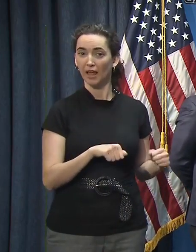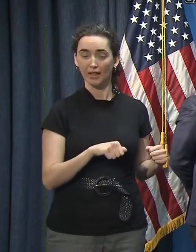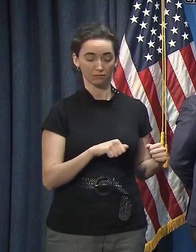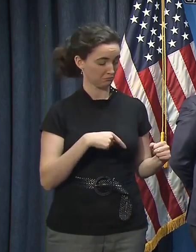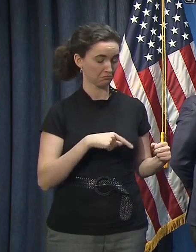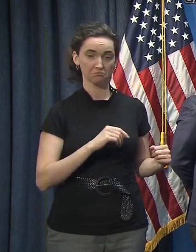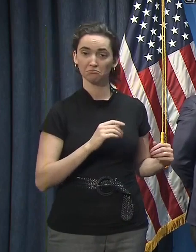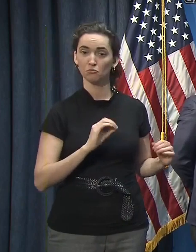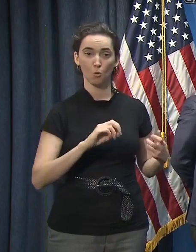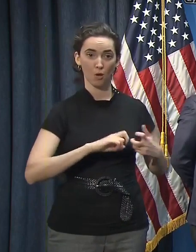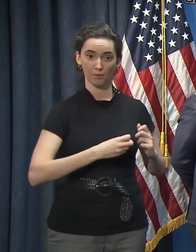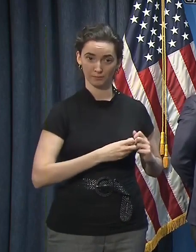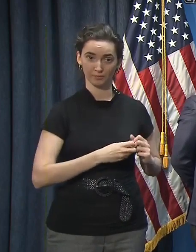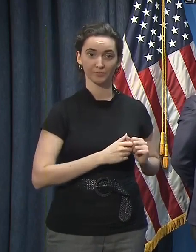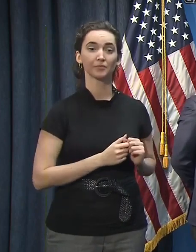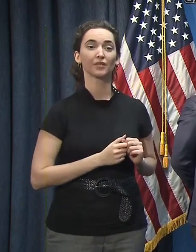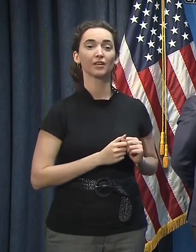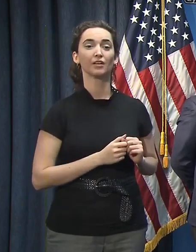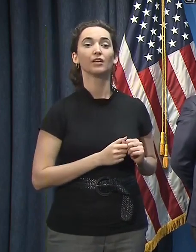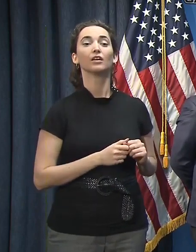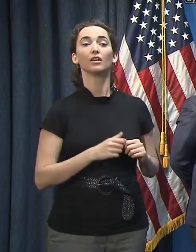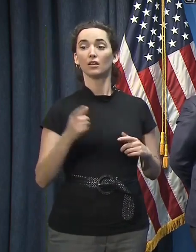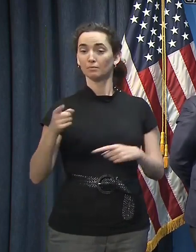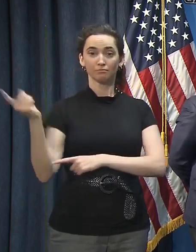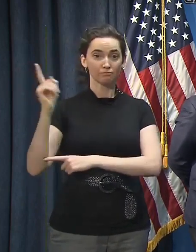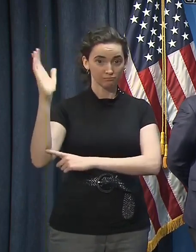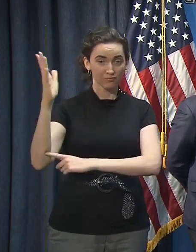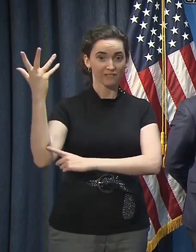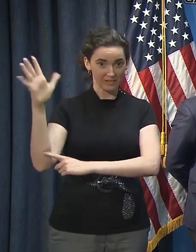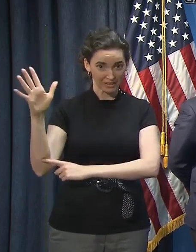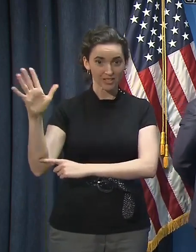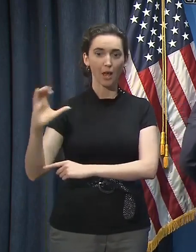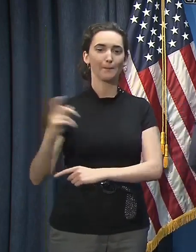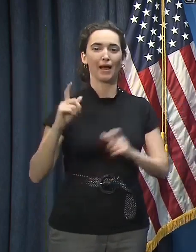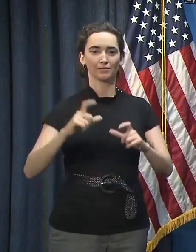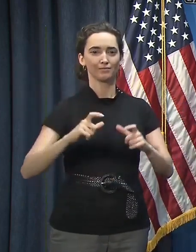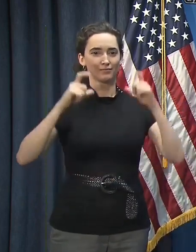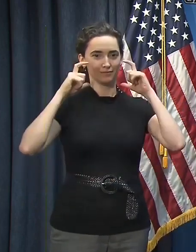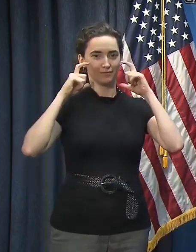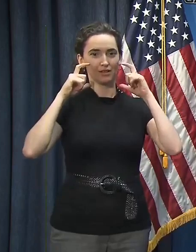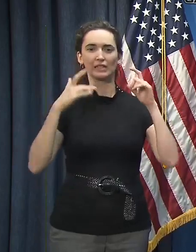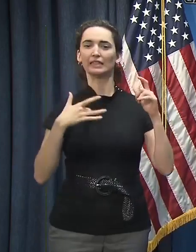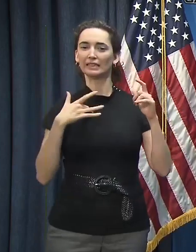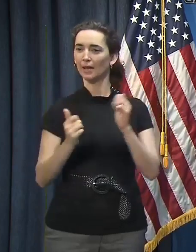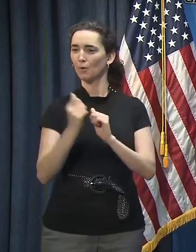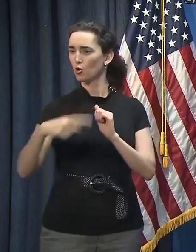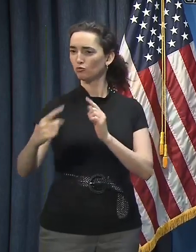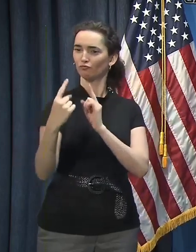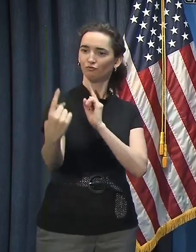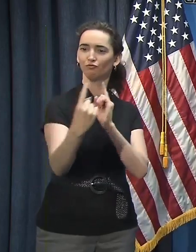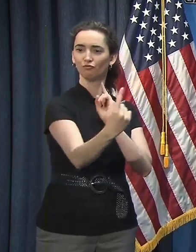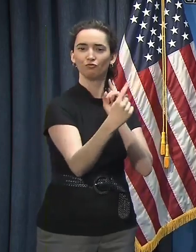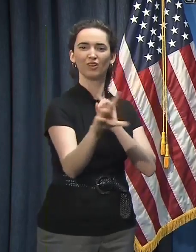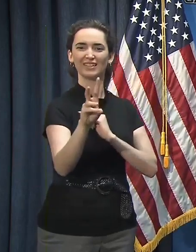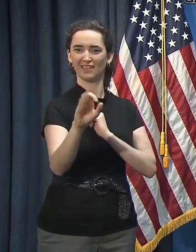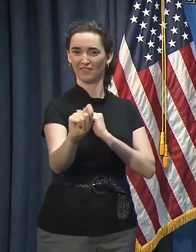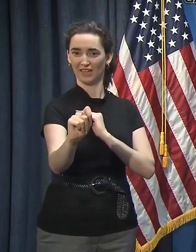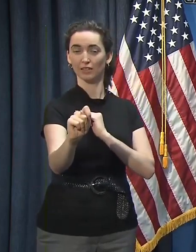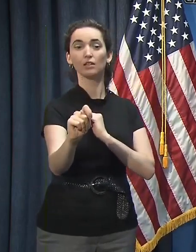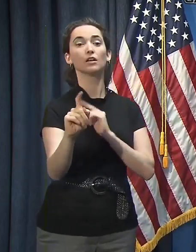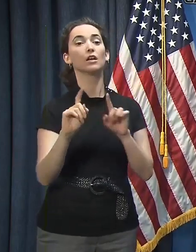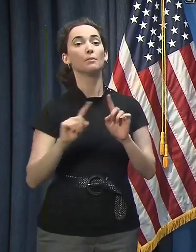any problems. I'm going to put this mask on as soon as we're done with the press conference. Luckily, I'm keeping mostly 6 feet away from all of y'all. But really, again, as the